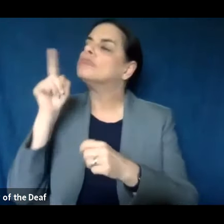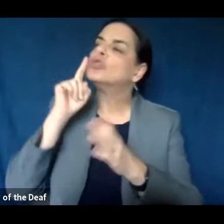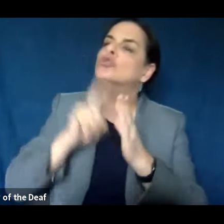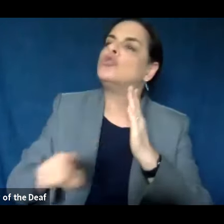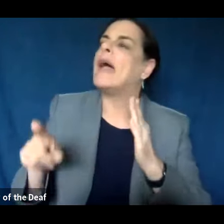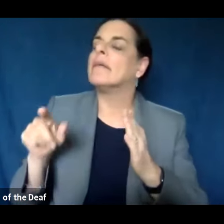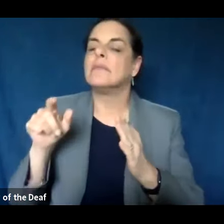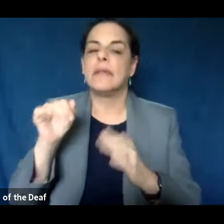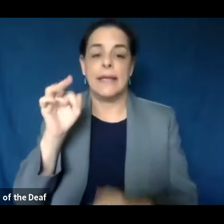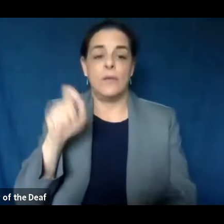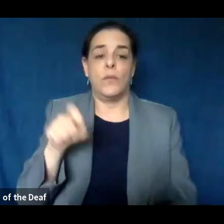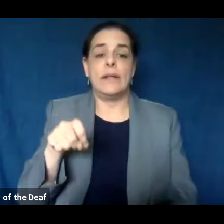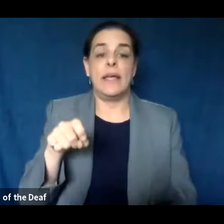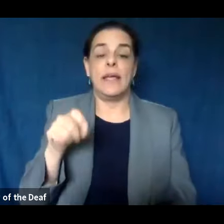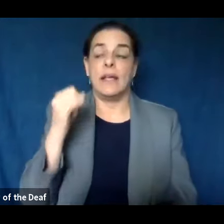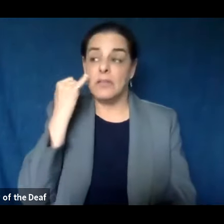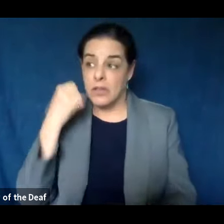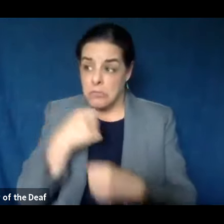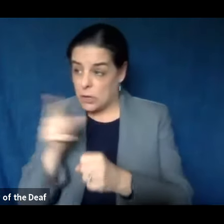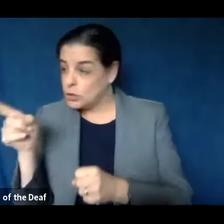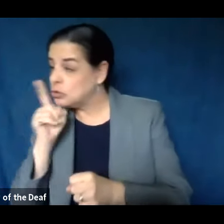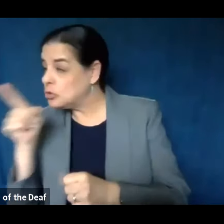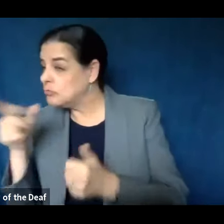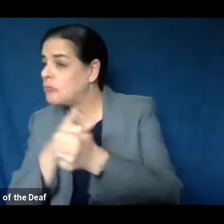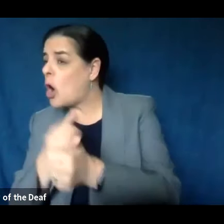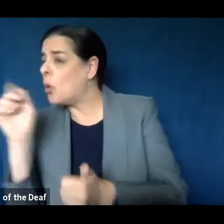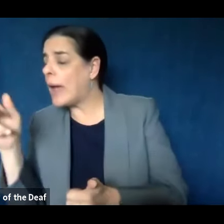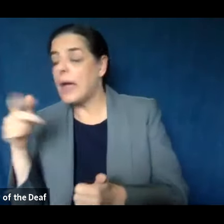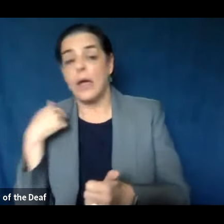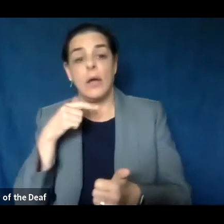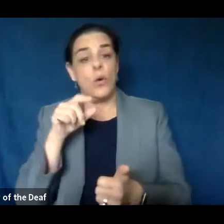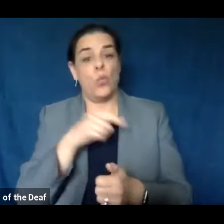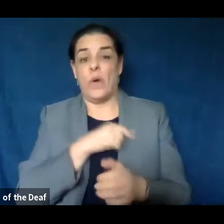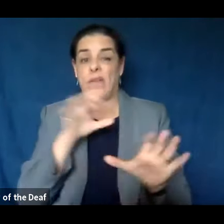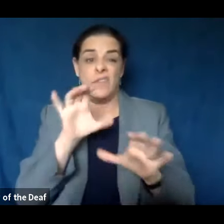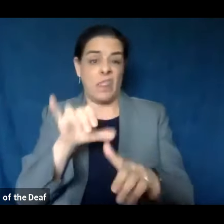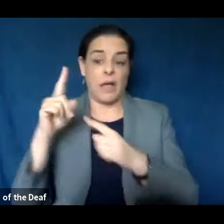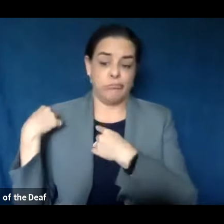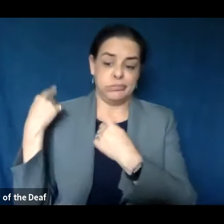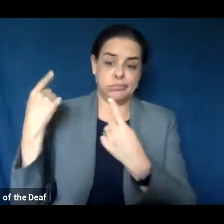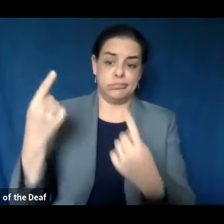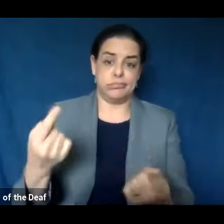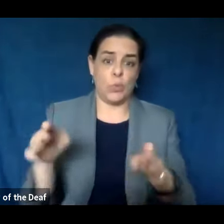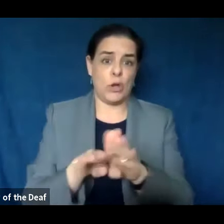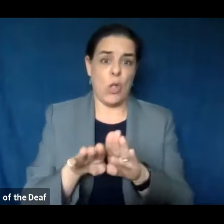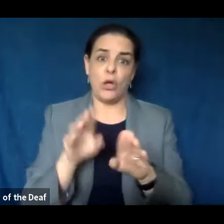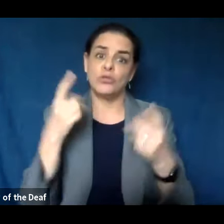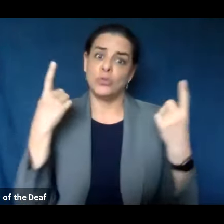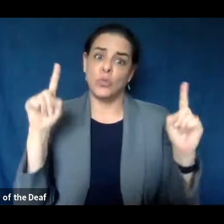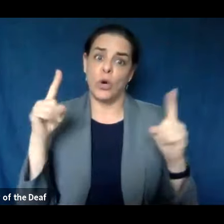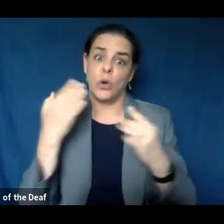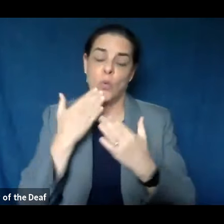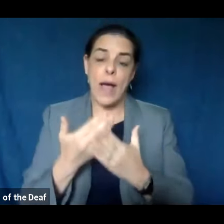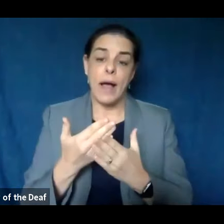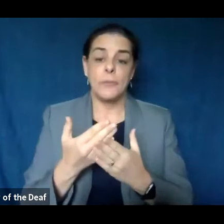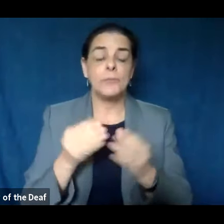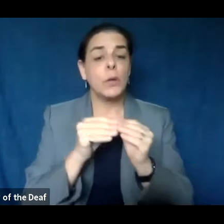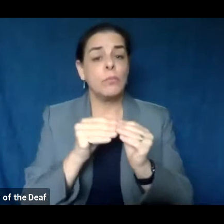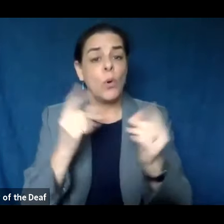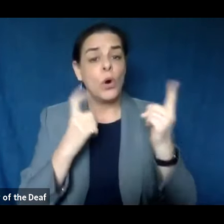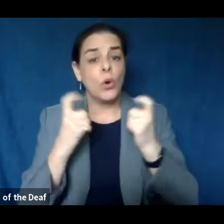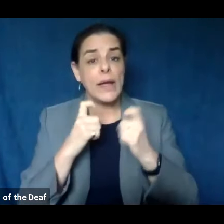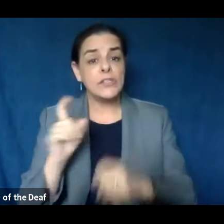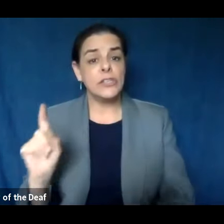how we've been operating the whole time we've been shut down, and it's worked really well. All right, any other questions?